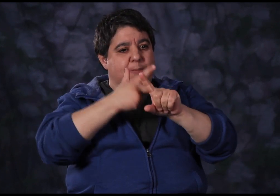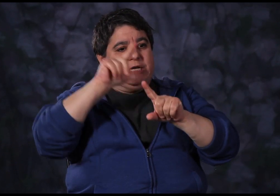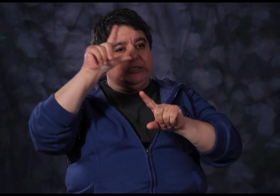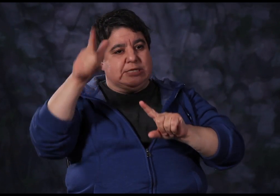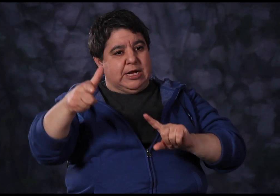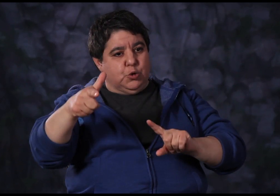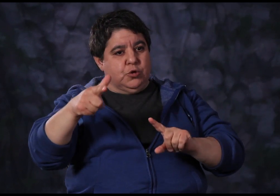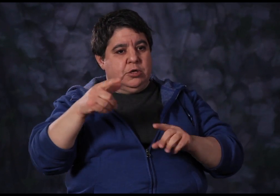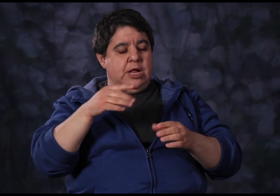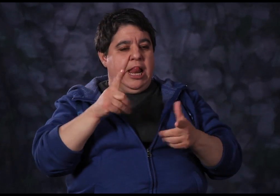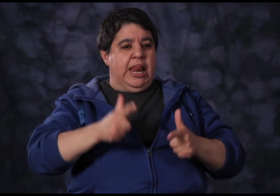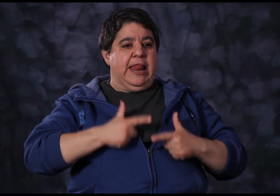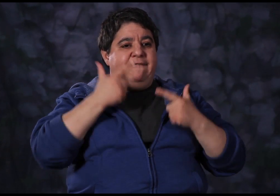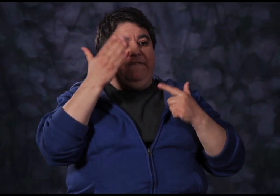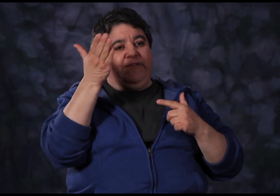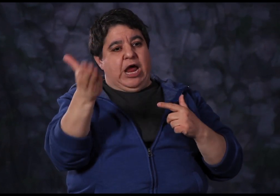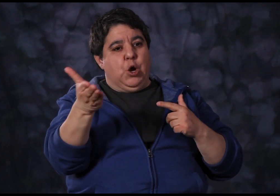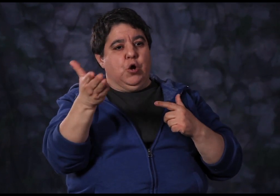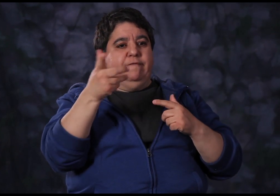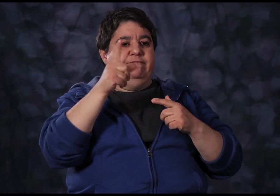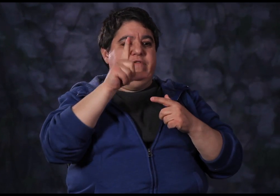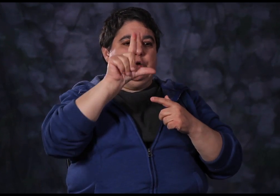And I've lived in that same place for over 20 years now.